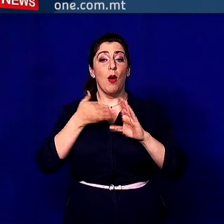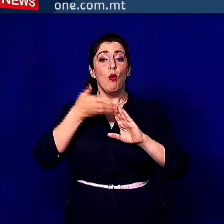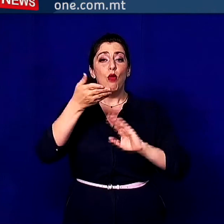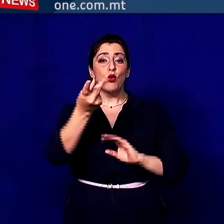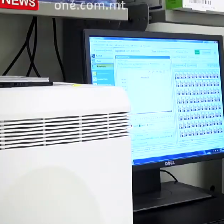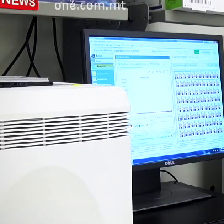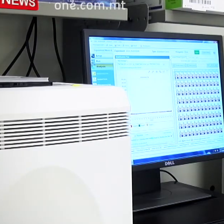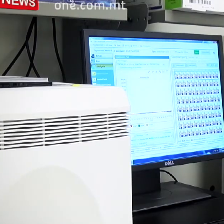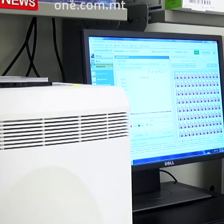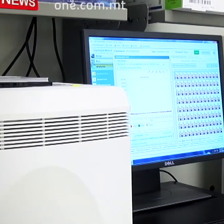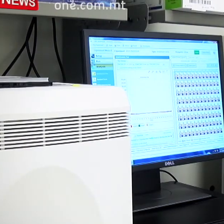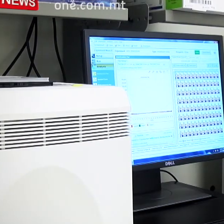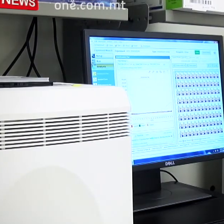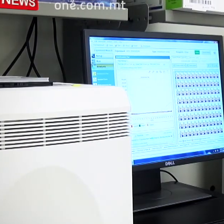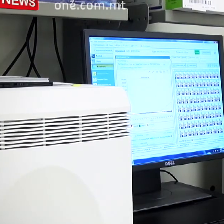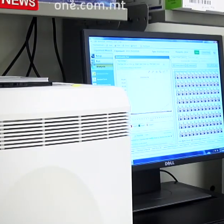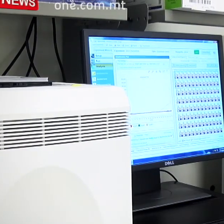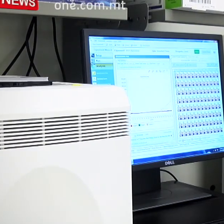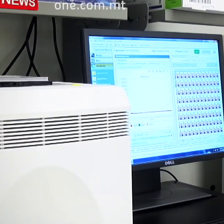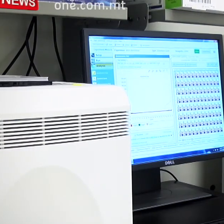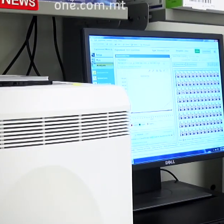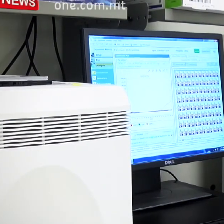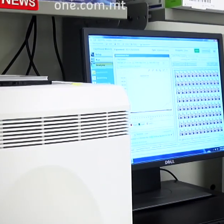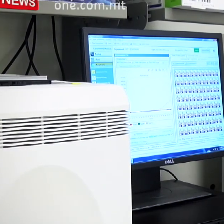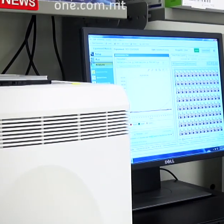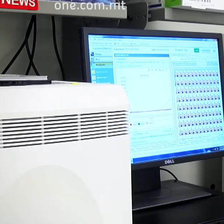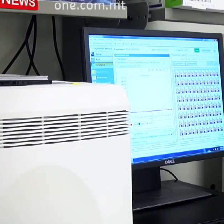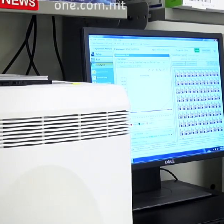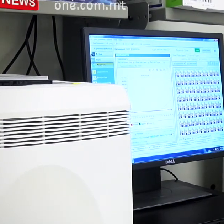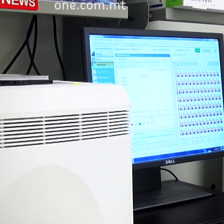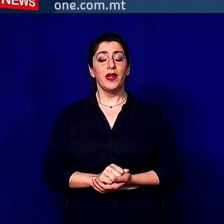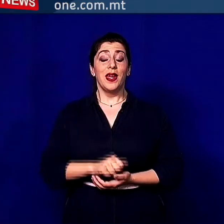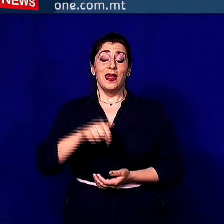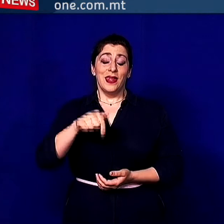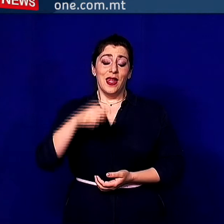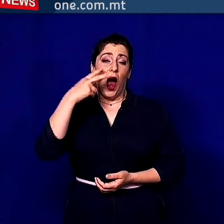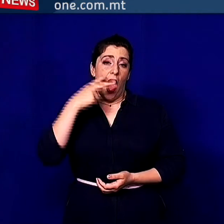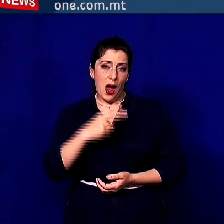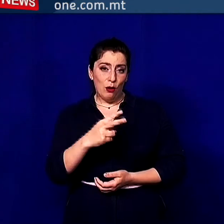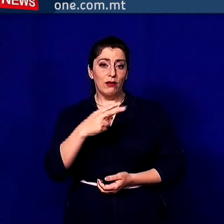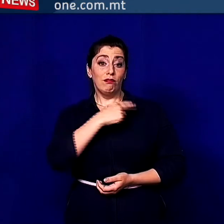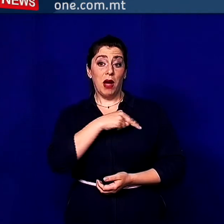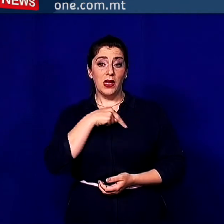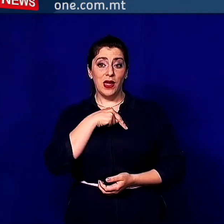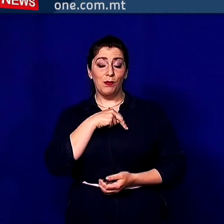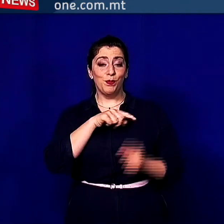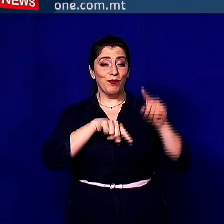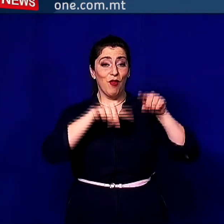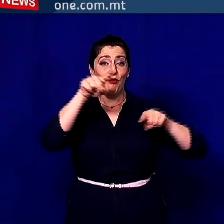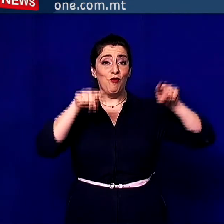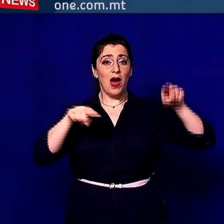f'daqqa fil-ħwienet. Komplit tappella sabiex jiġu mħarsa n-nies vulnerabbli minn din l-imxija. L-importanti li aħna